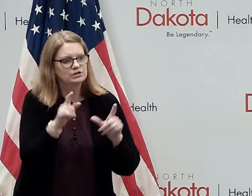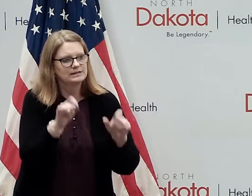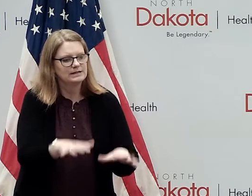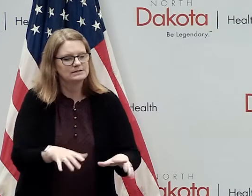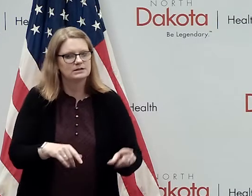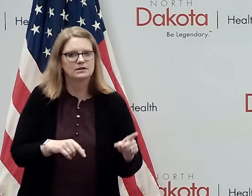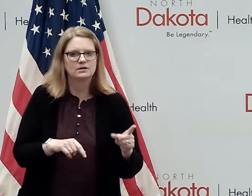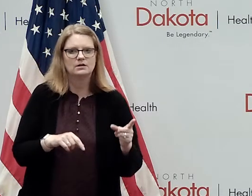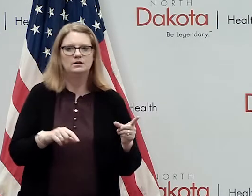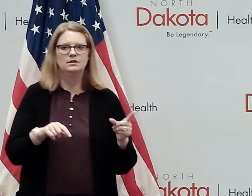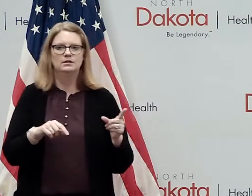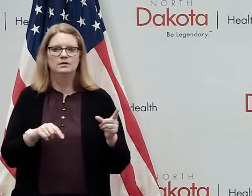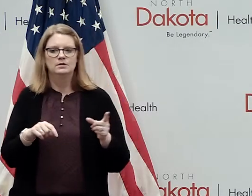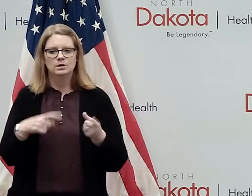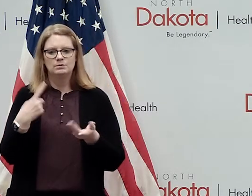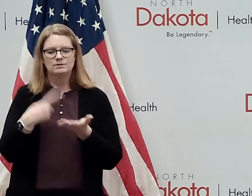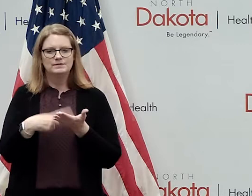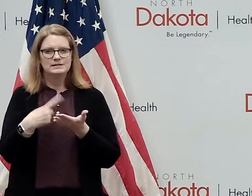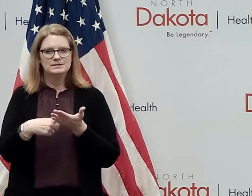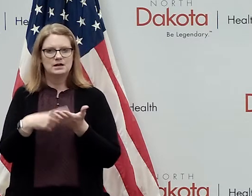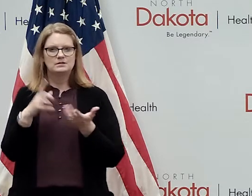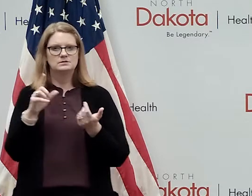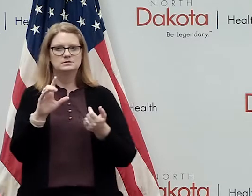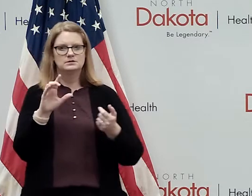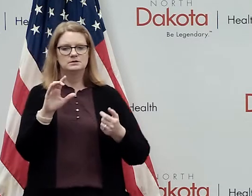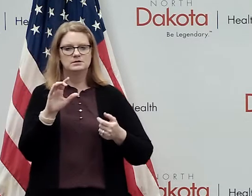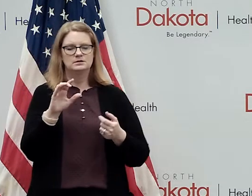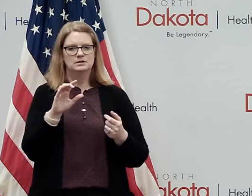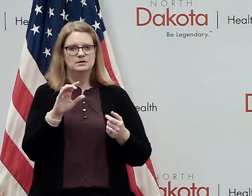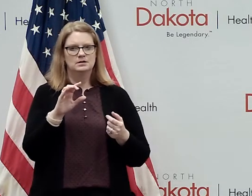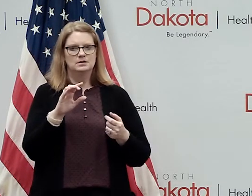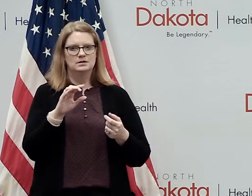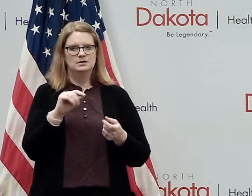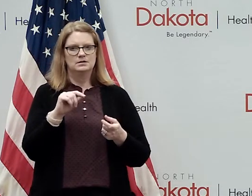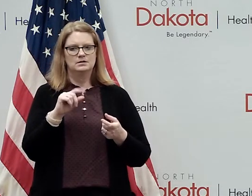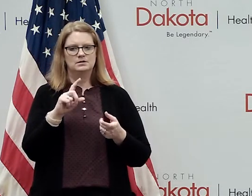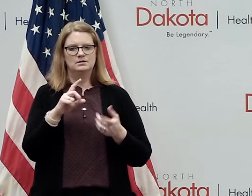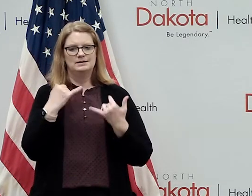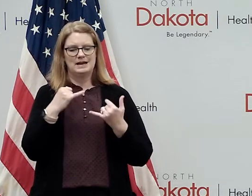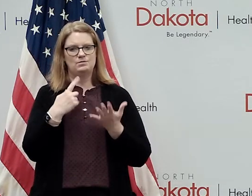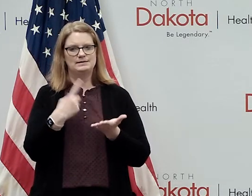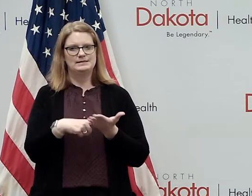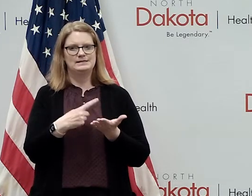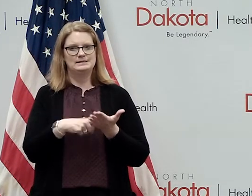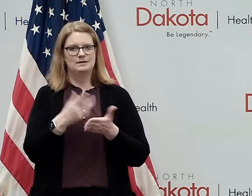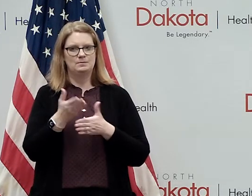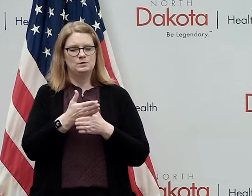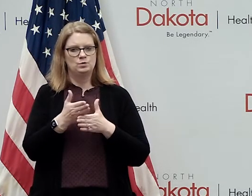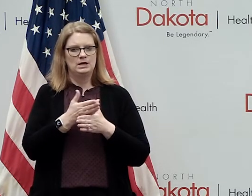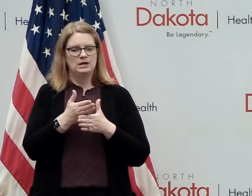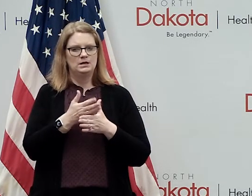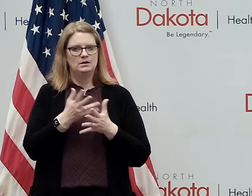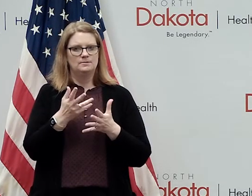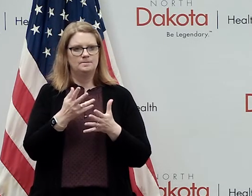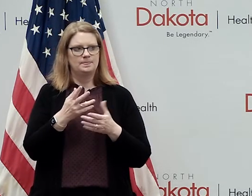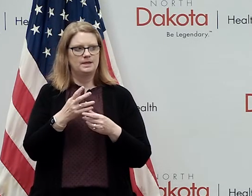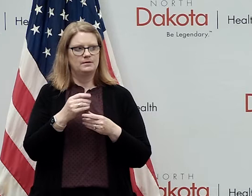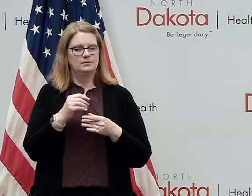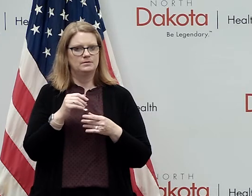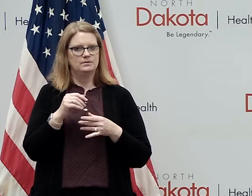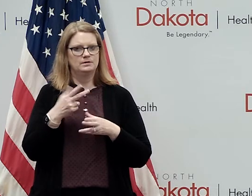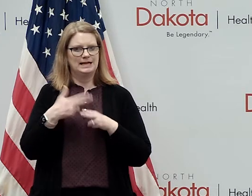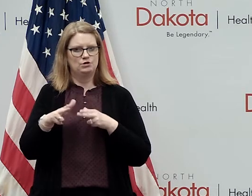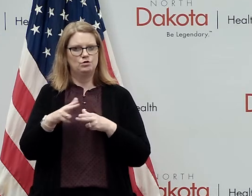We have talked about that, and in particular what's under discussion right now between our Interim State